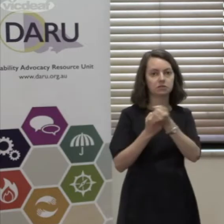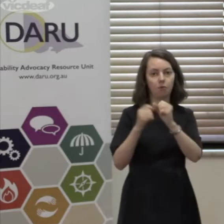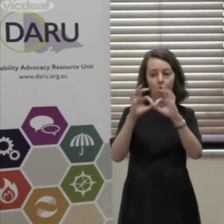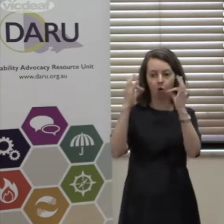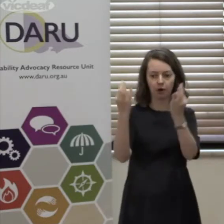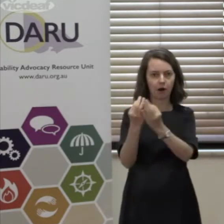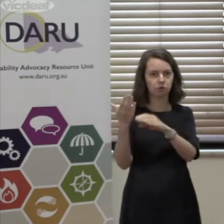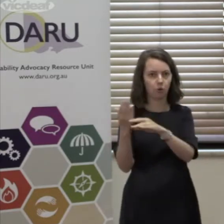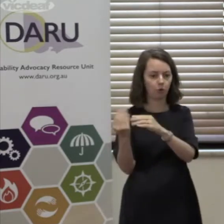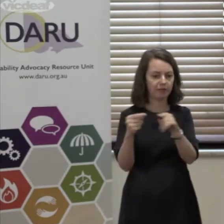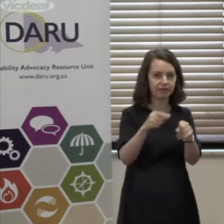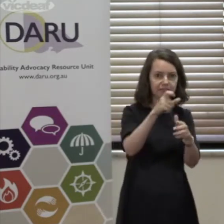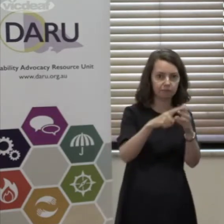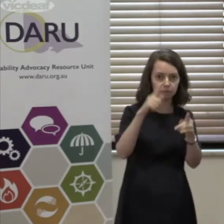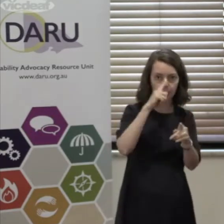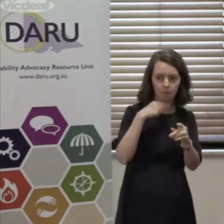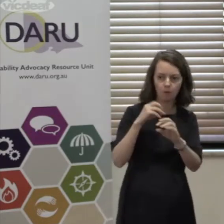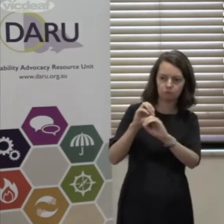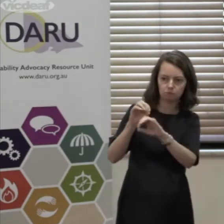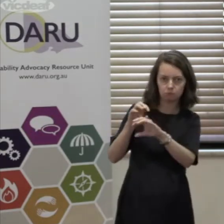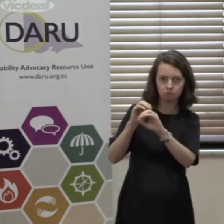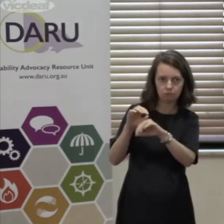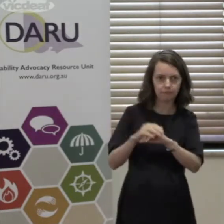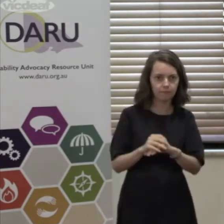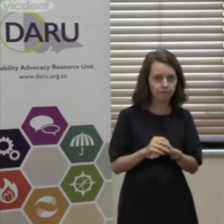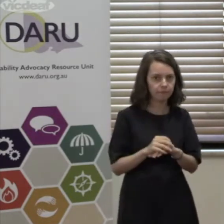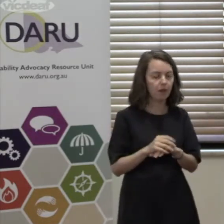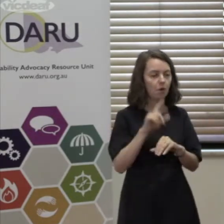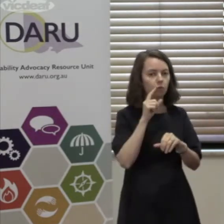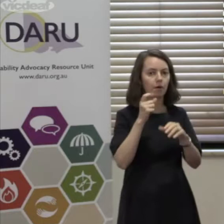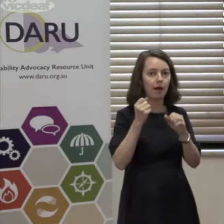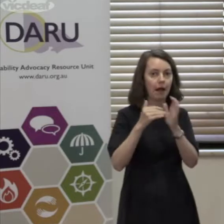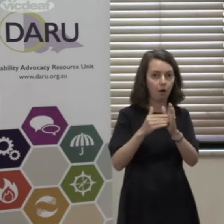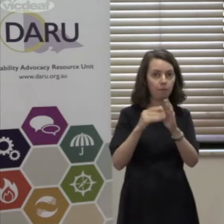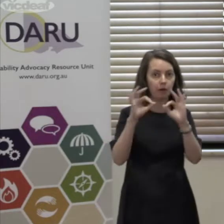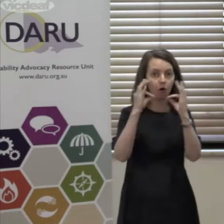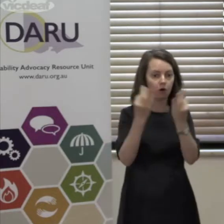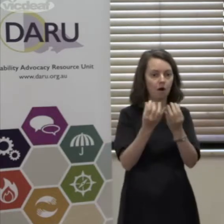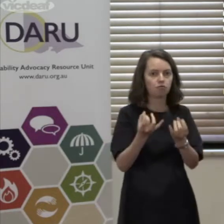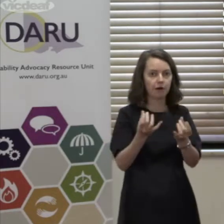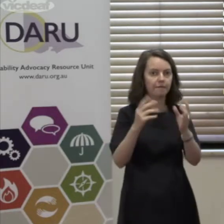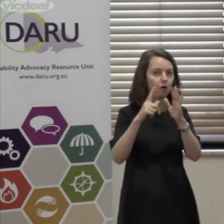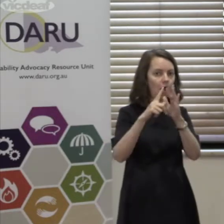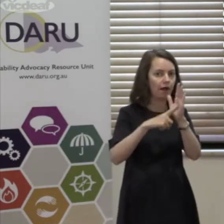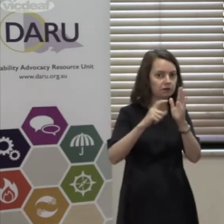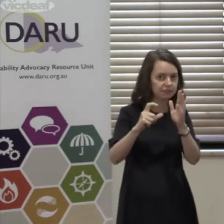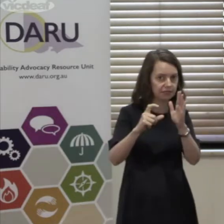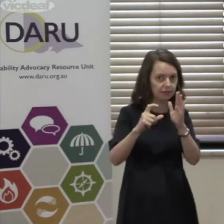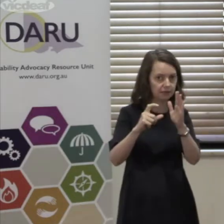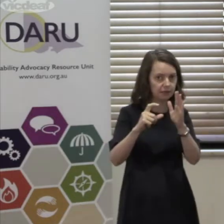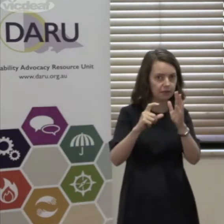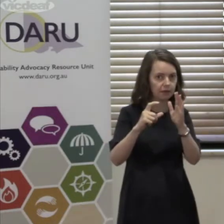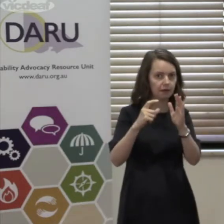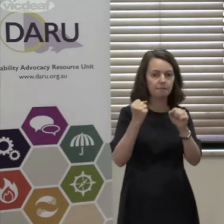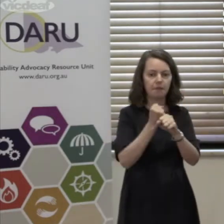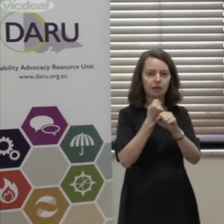ways. And we'll carry out individual and collective projects to help organisations get ready for ILC, including the development of useful